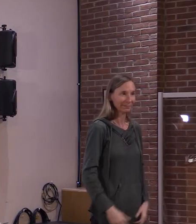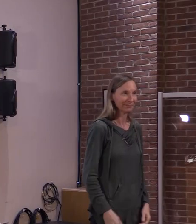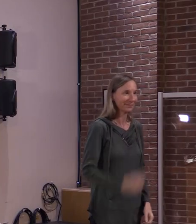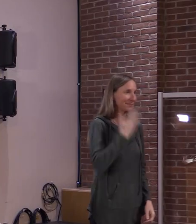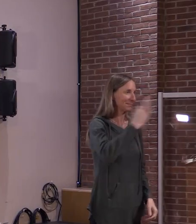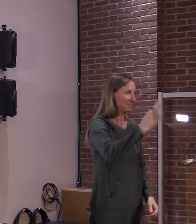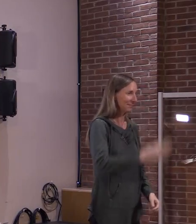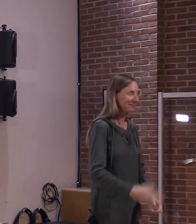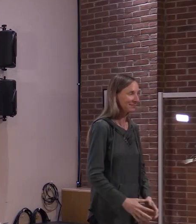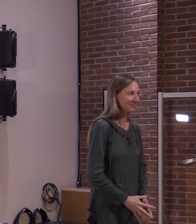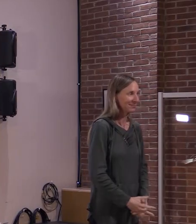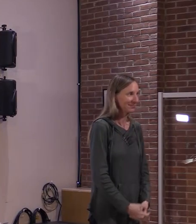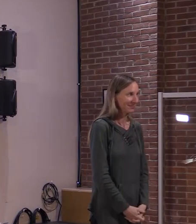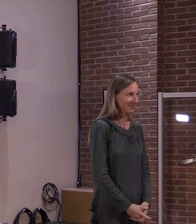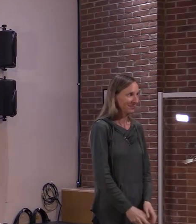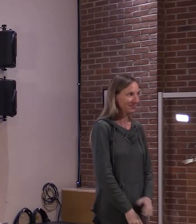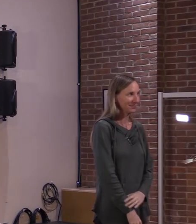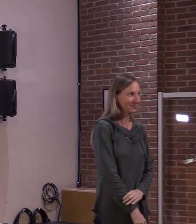Okay, thank you.